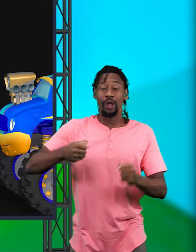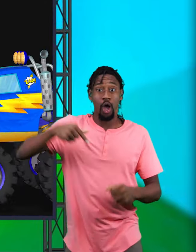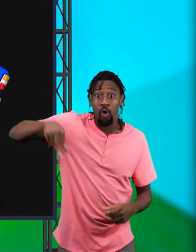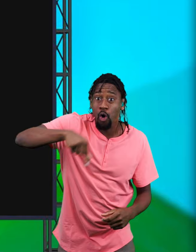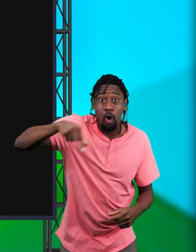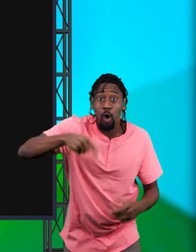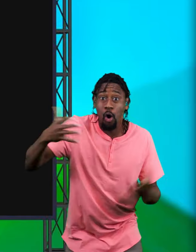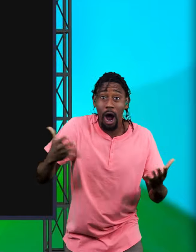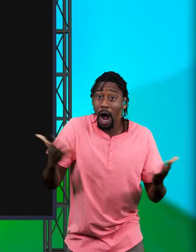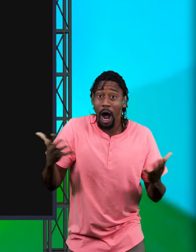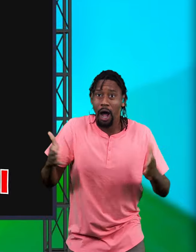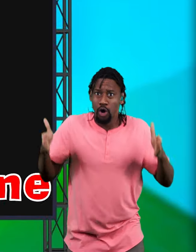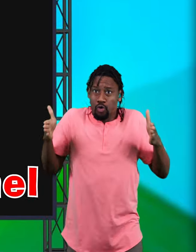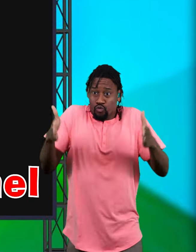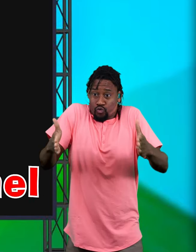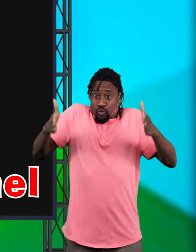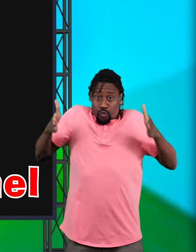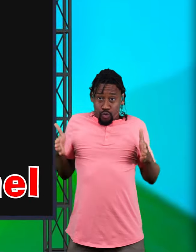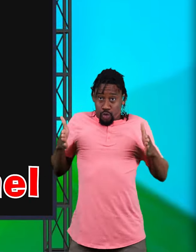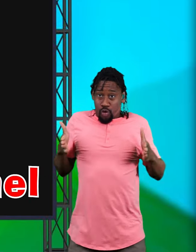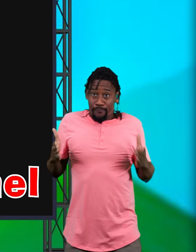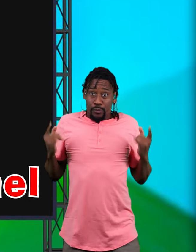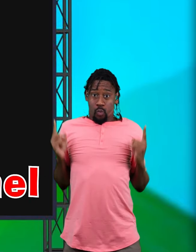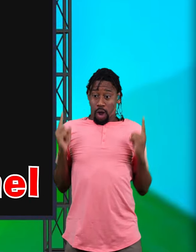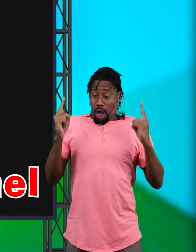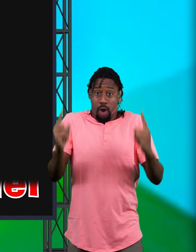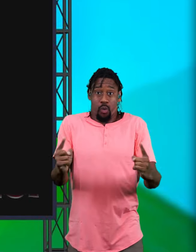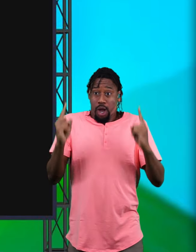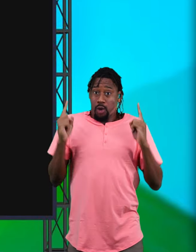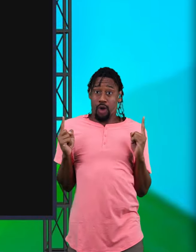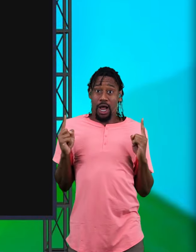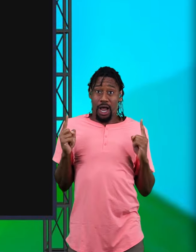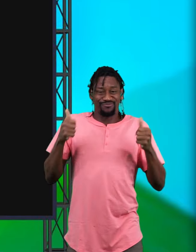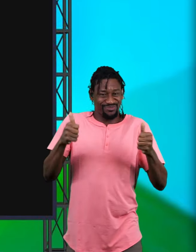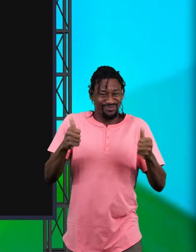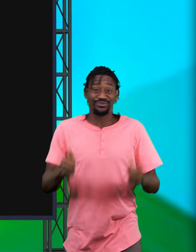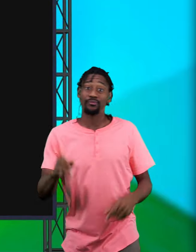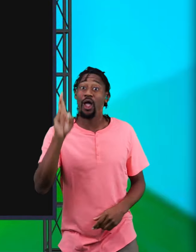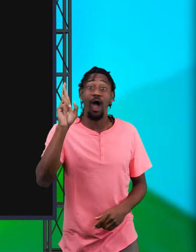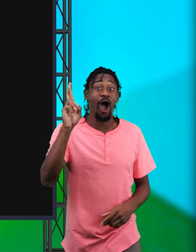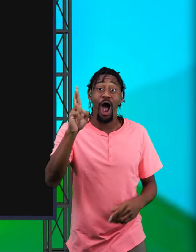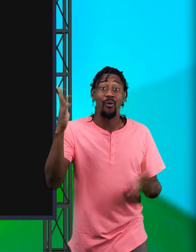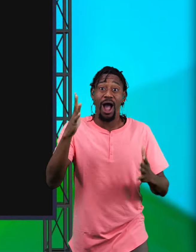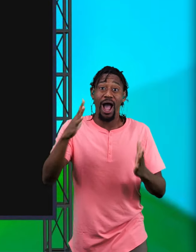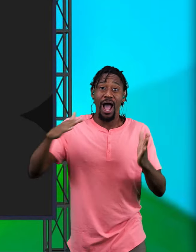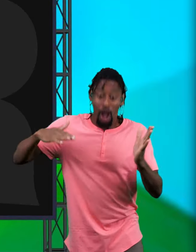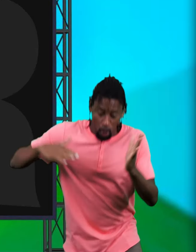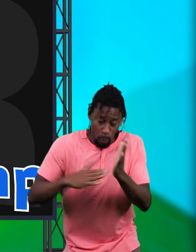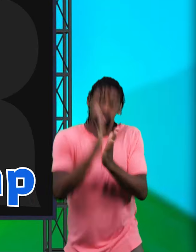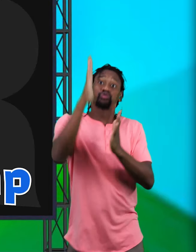Q is for quarter panel. There are two on each side. Yahoo! R is for ramp.